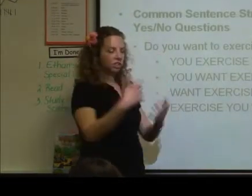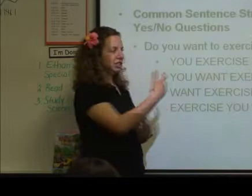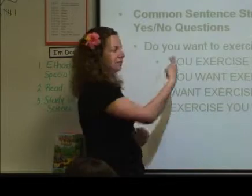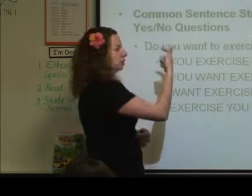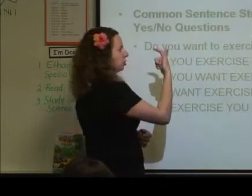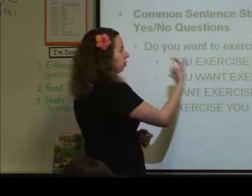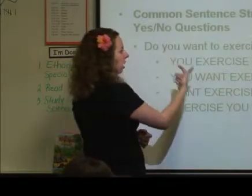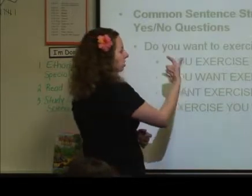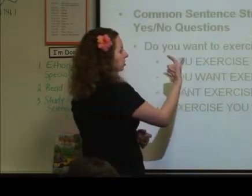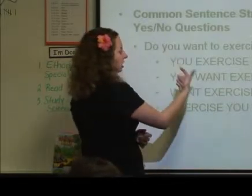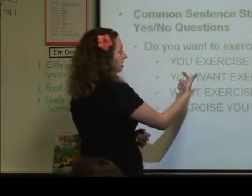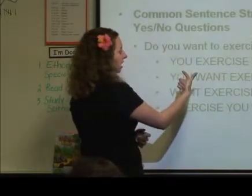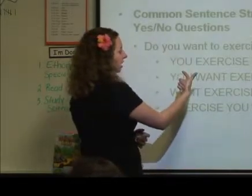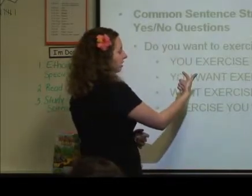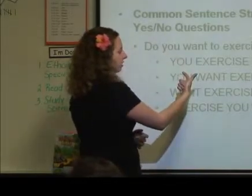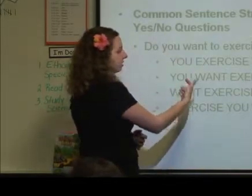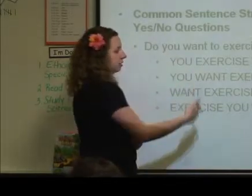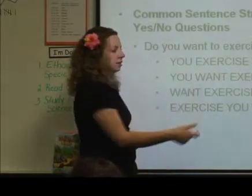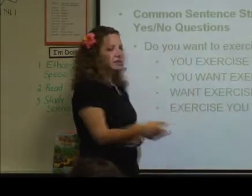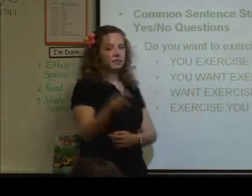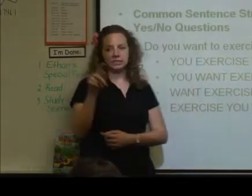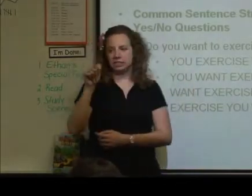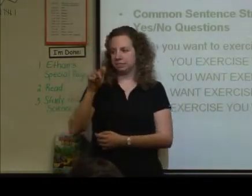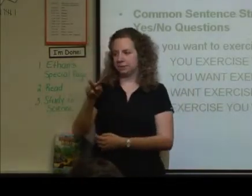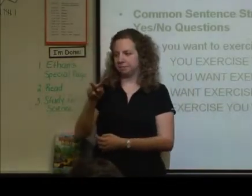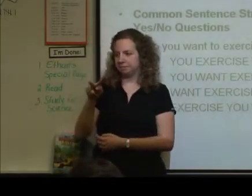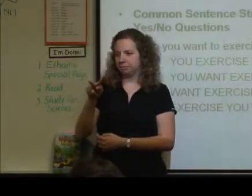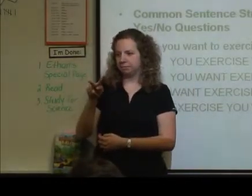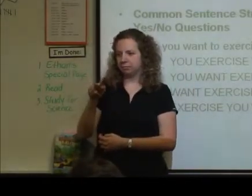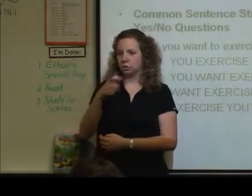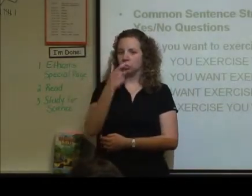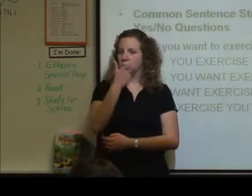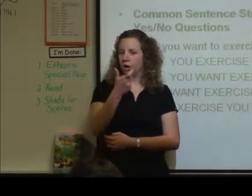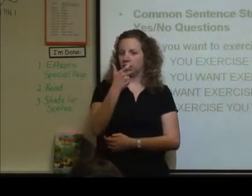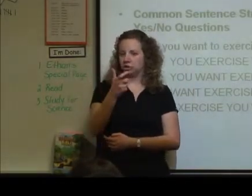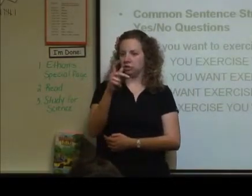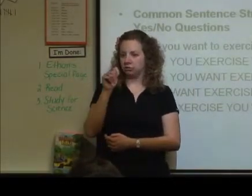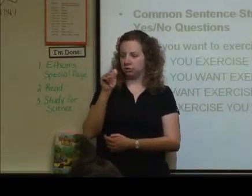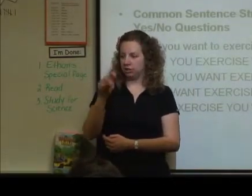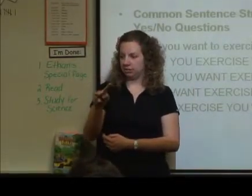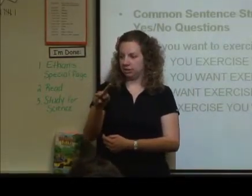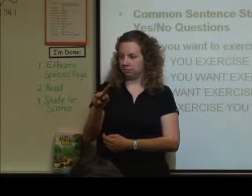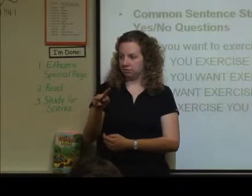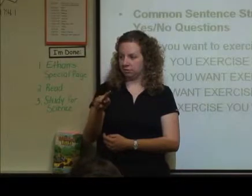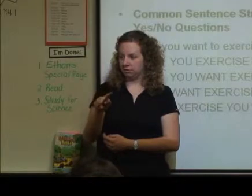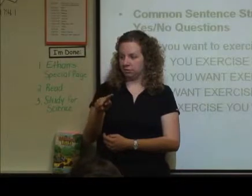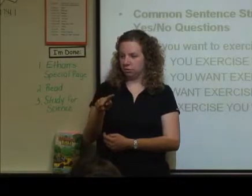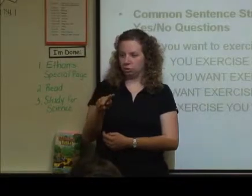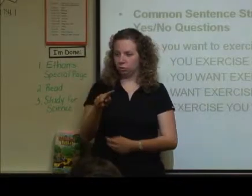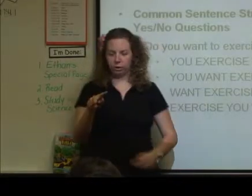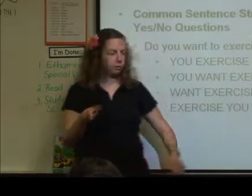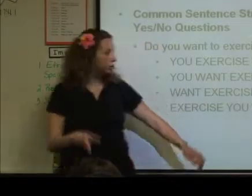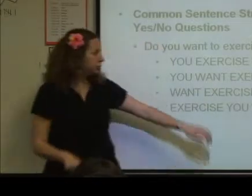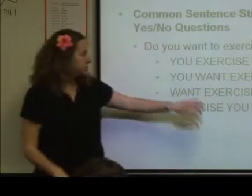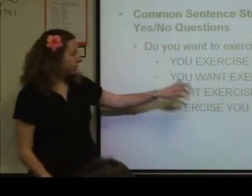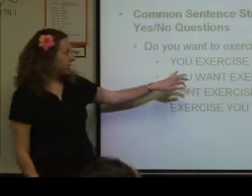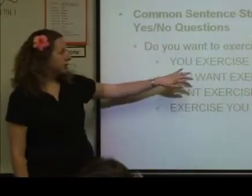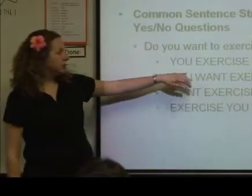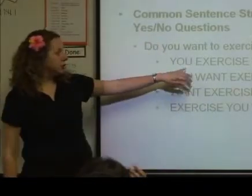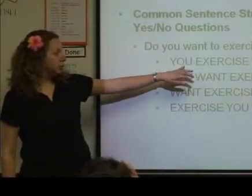watching TV. So watch like that. TV. Watch TV. So where would you put that? So